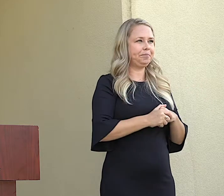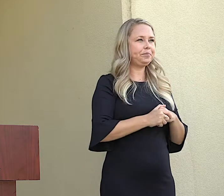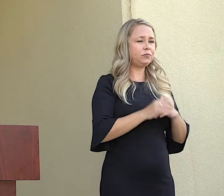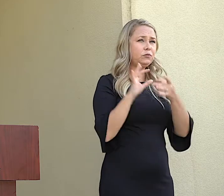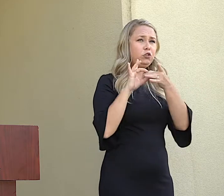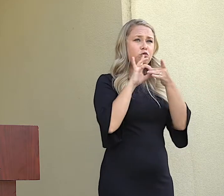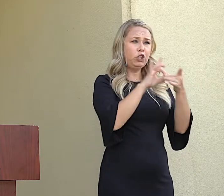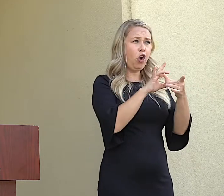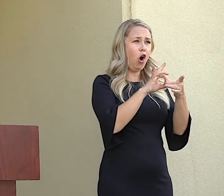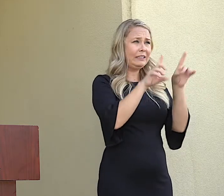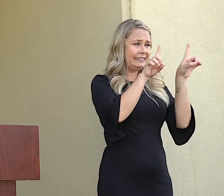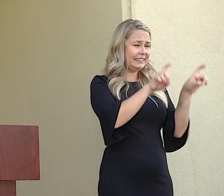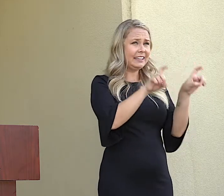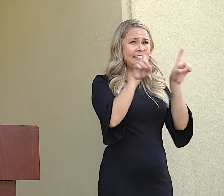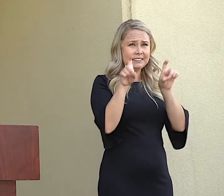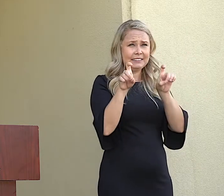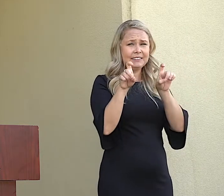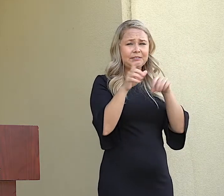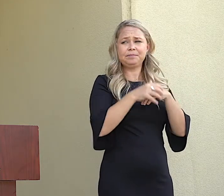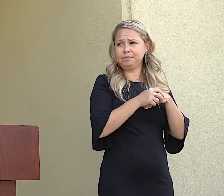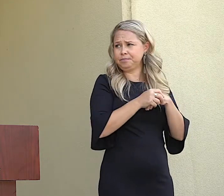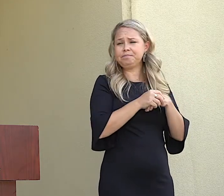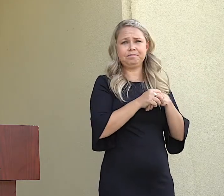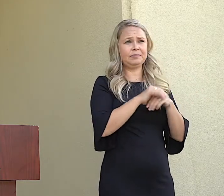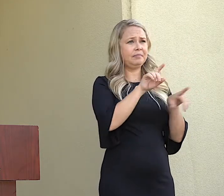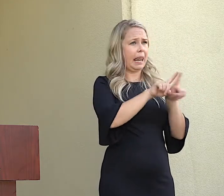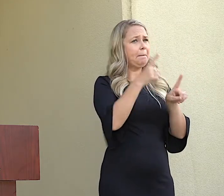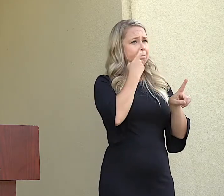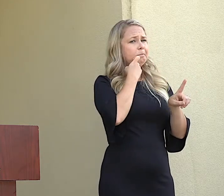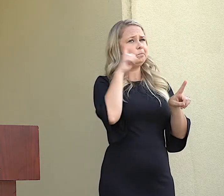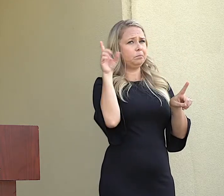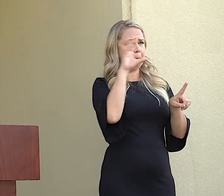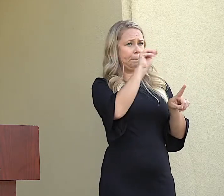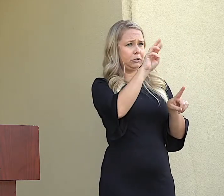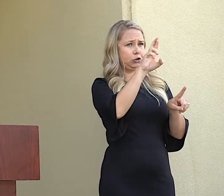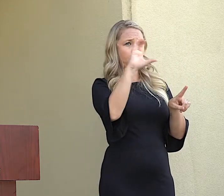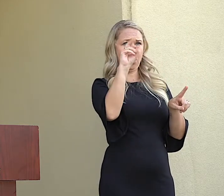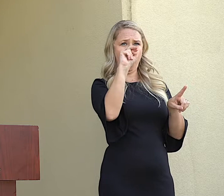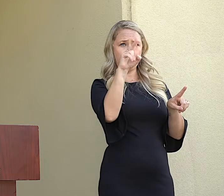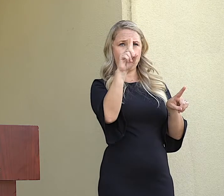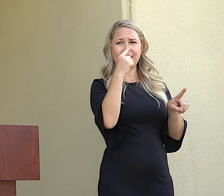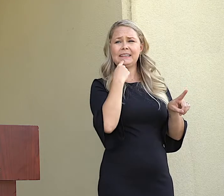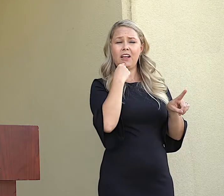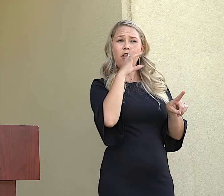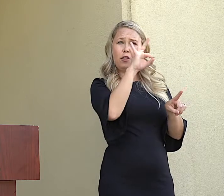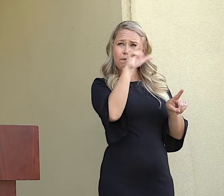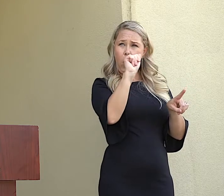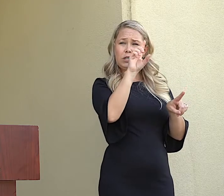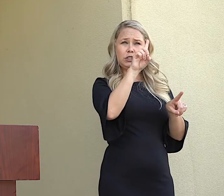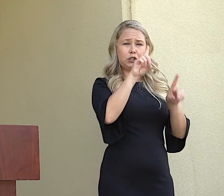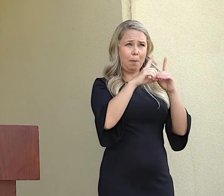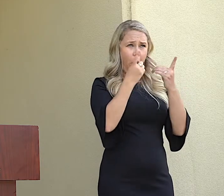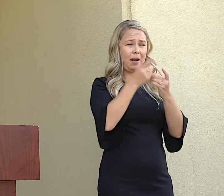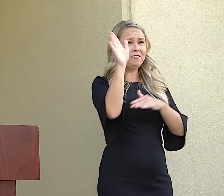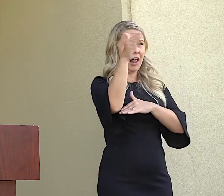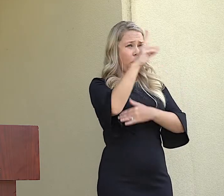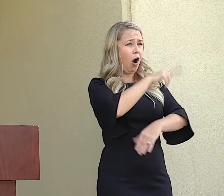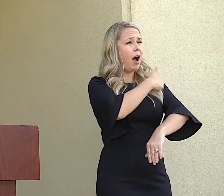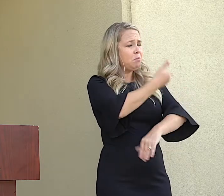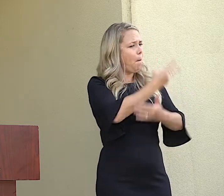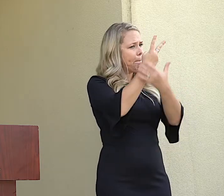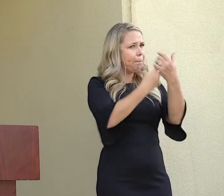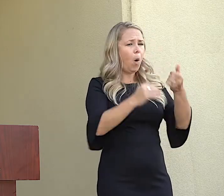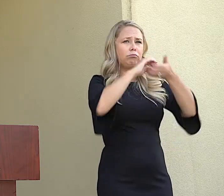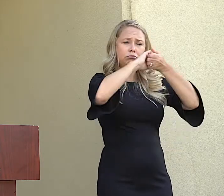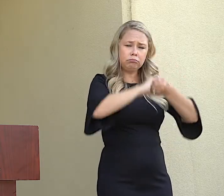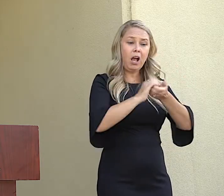Regarding testing, I reiterate as Mr. Conrad shared, the Florida Department of Health in St. Johns County and Flagler Hospital are both